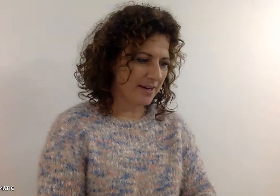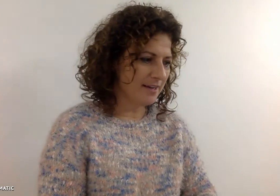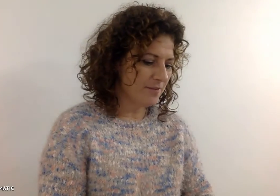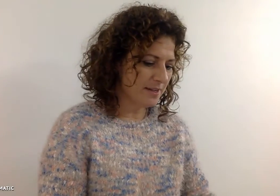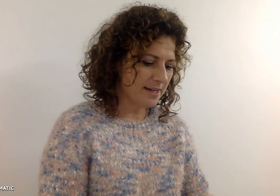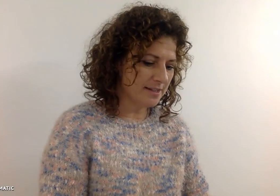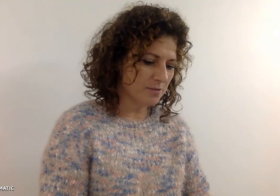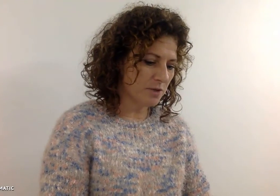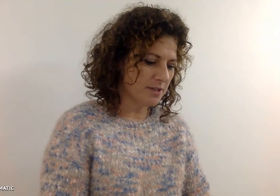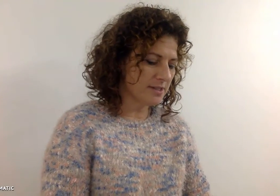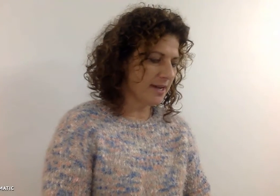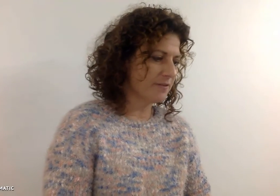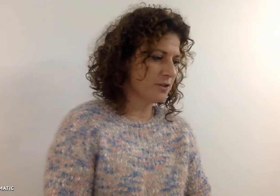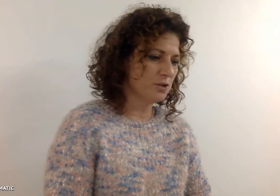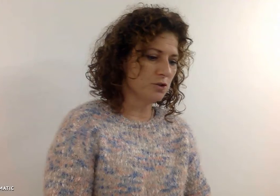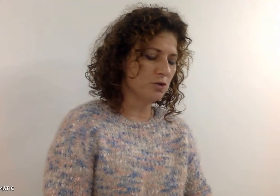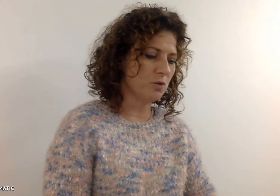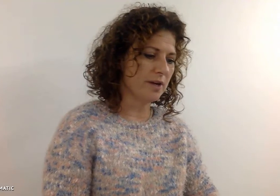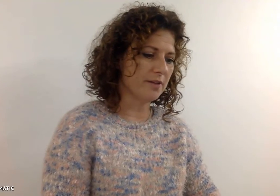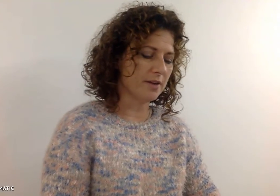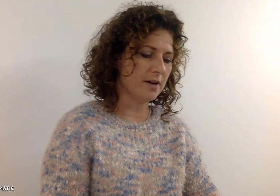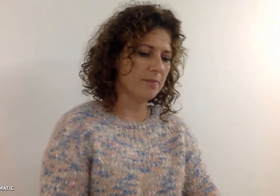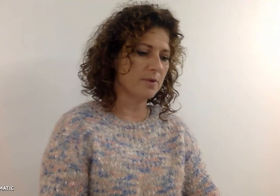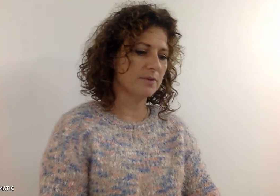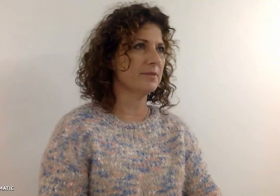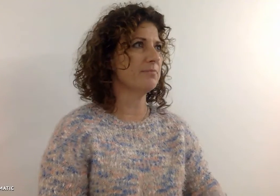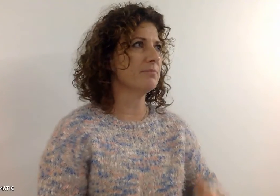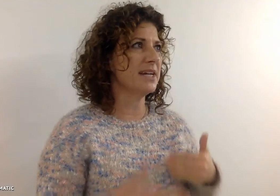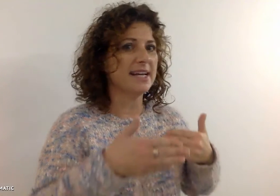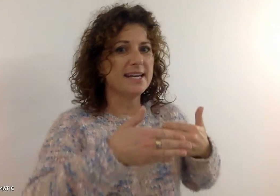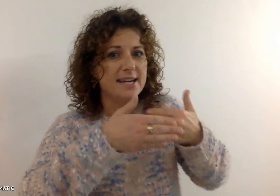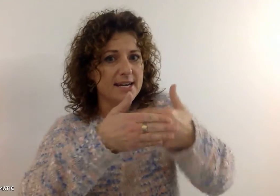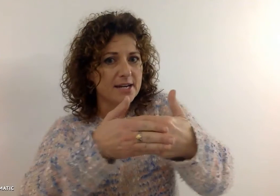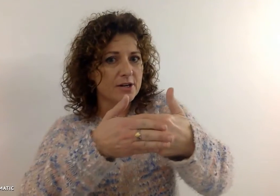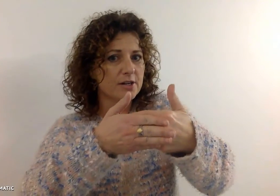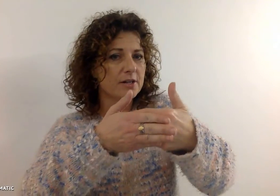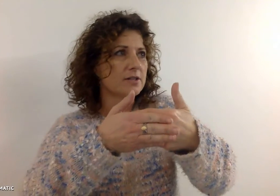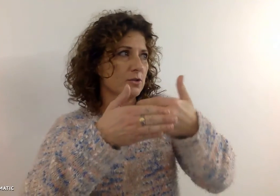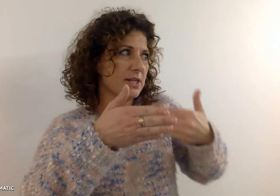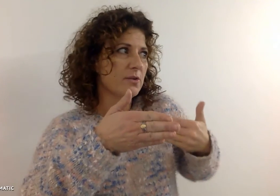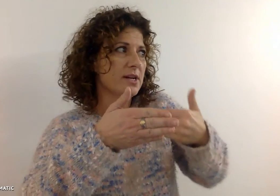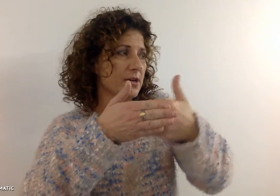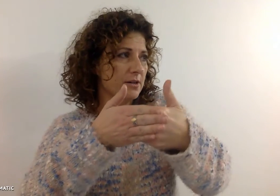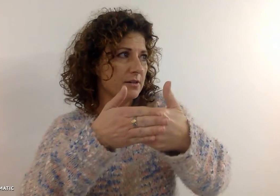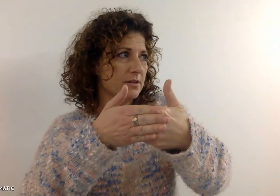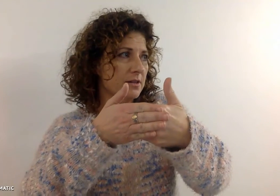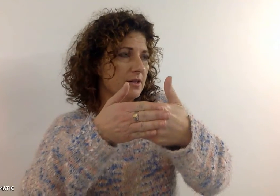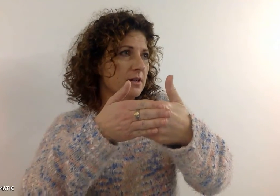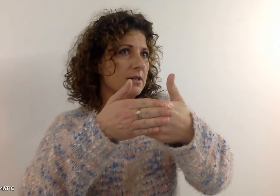Okay, the next ones have to do with being near. So write down near.